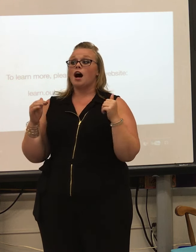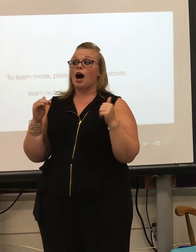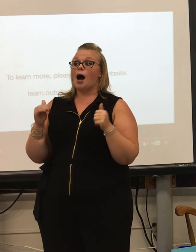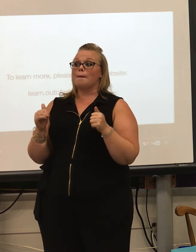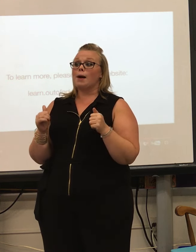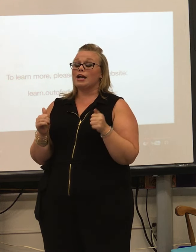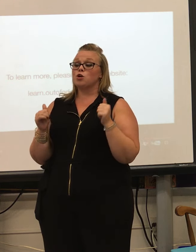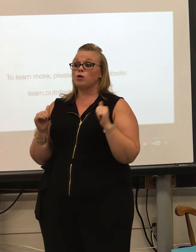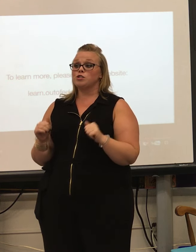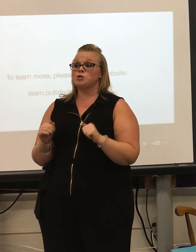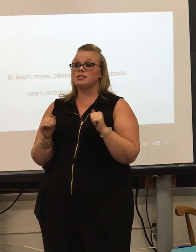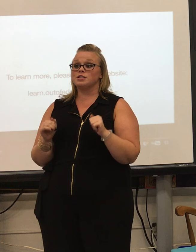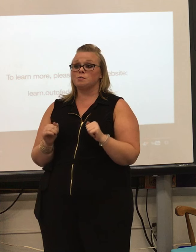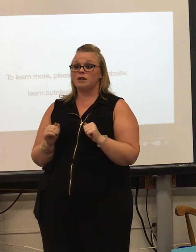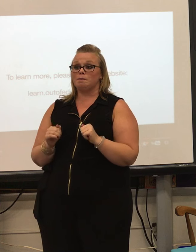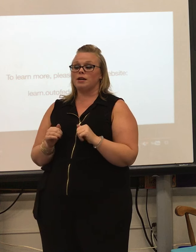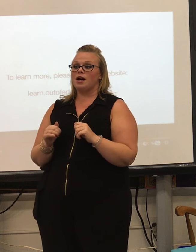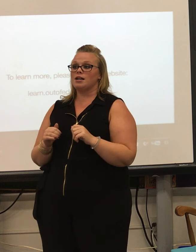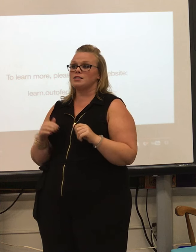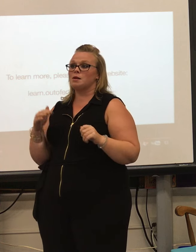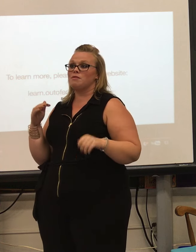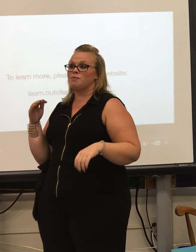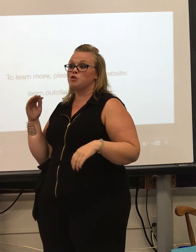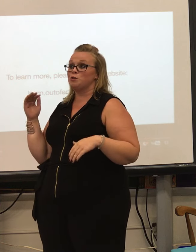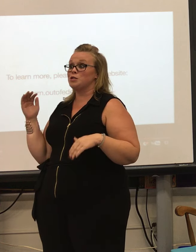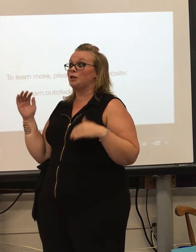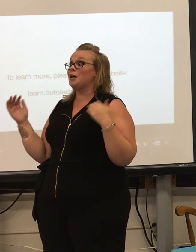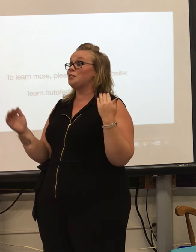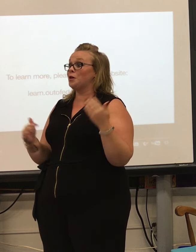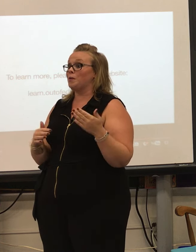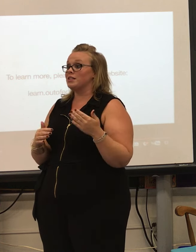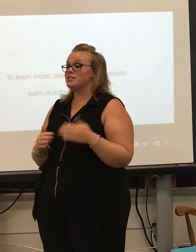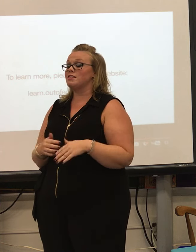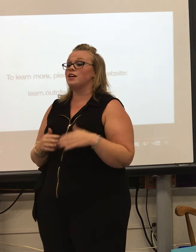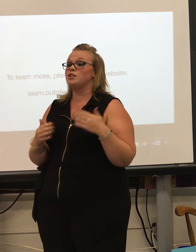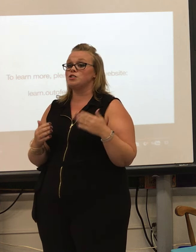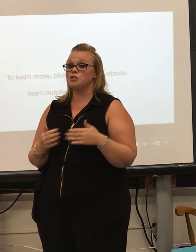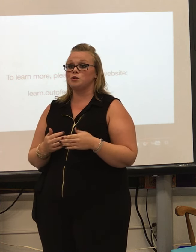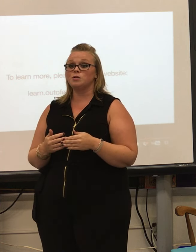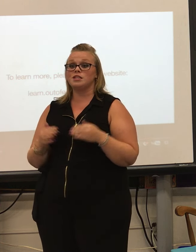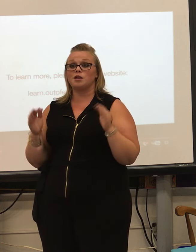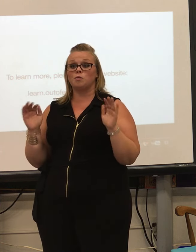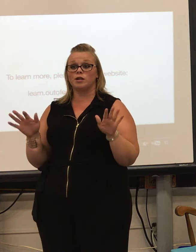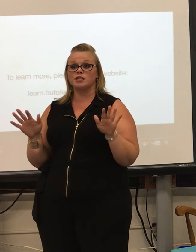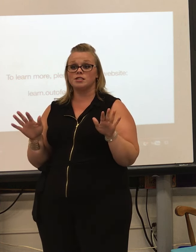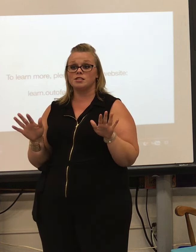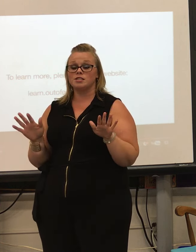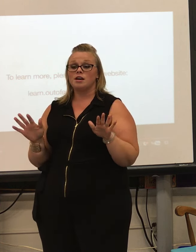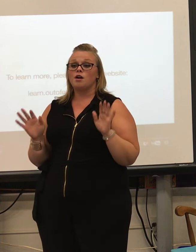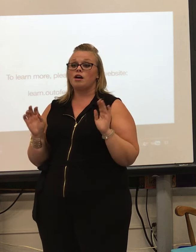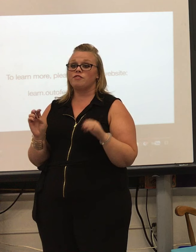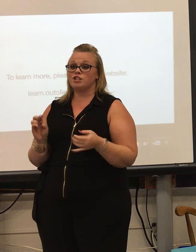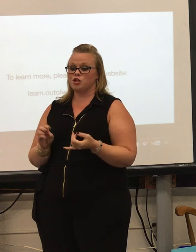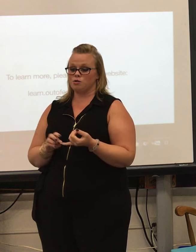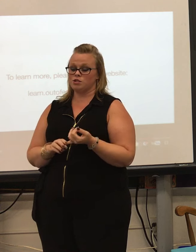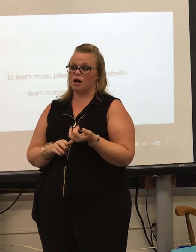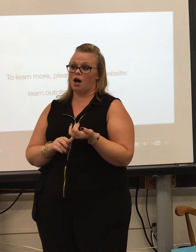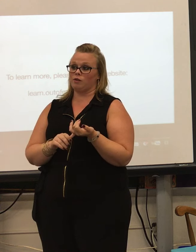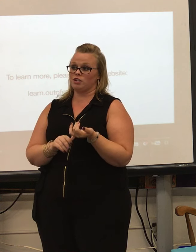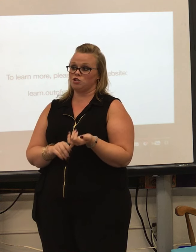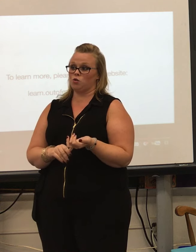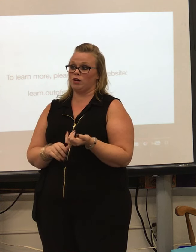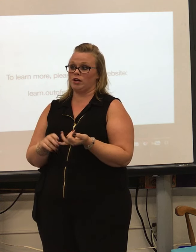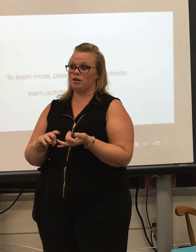definitions. I told the students this week, because some of them chose the lengthier ones, that they could do 10 words if they